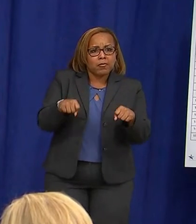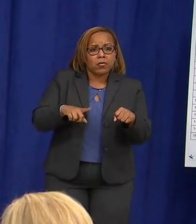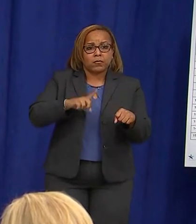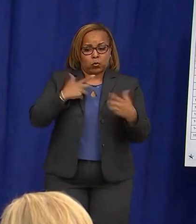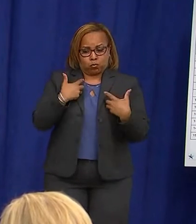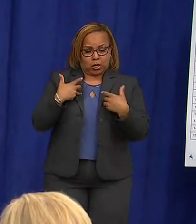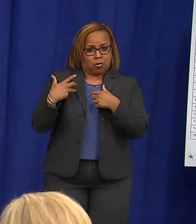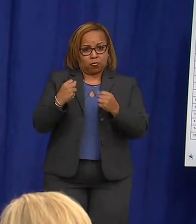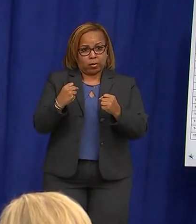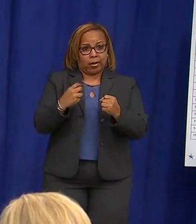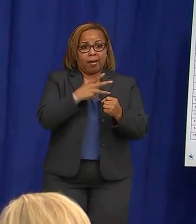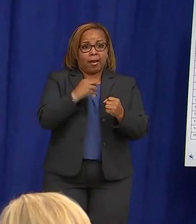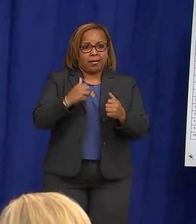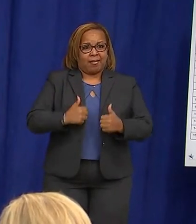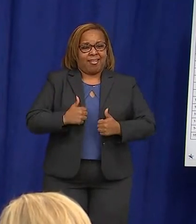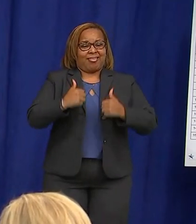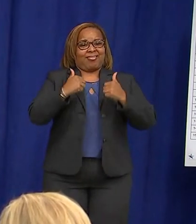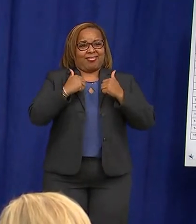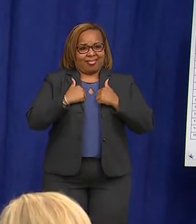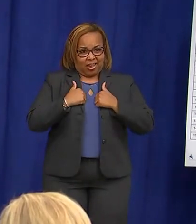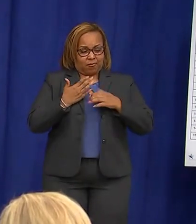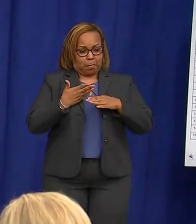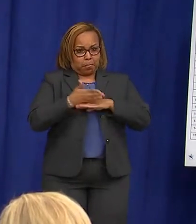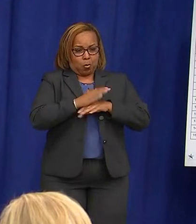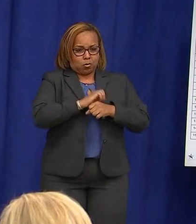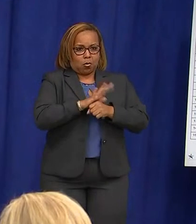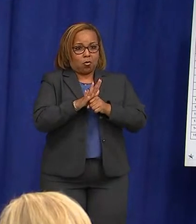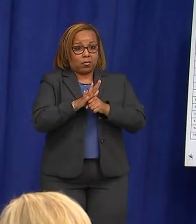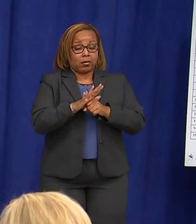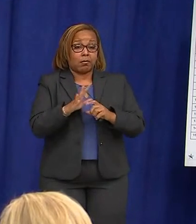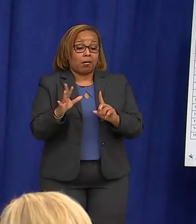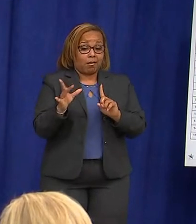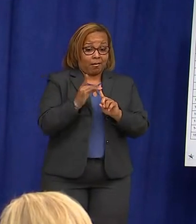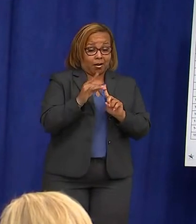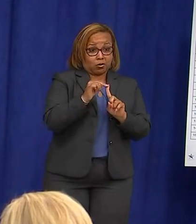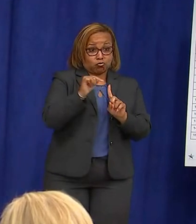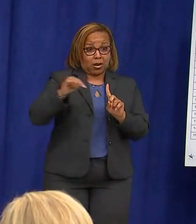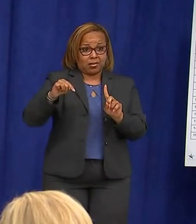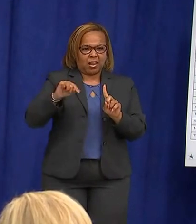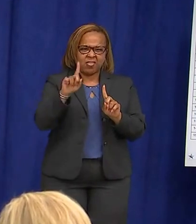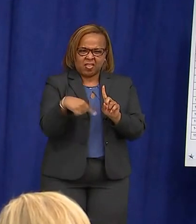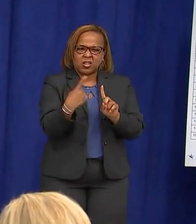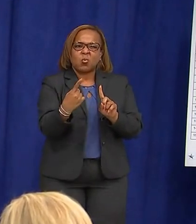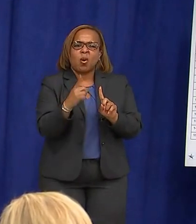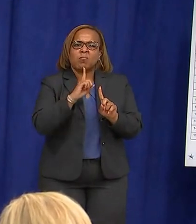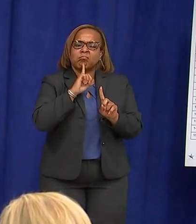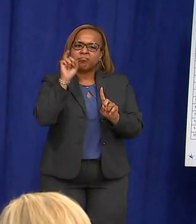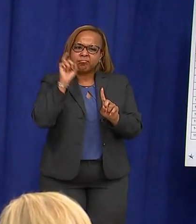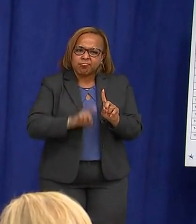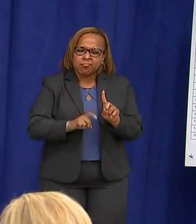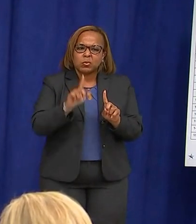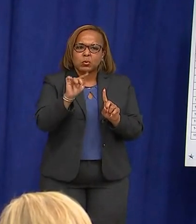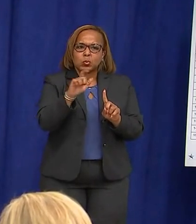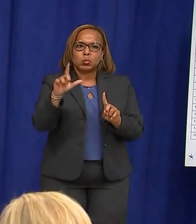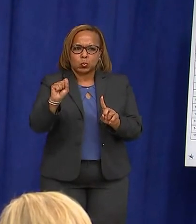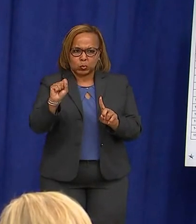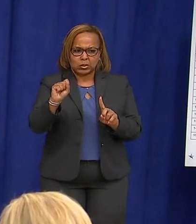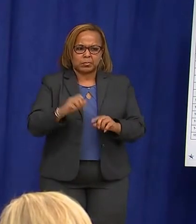of a recovery and a life post-COVID. And contact tracing is one of those essential